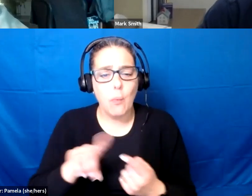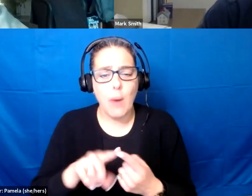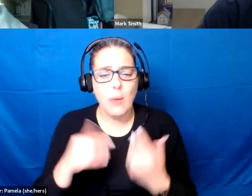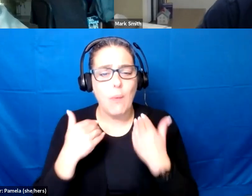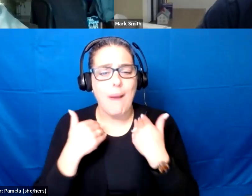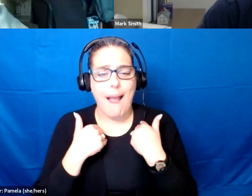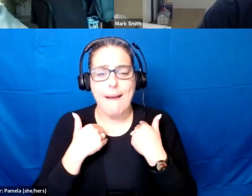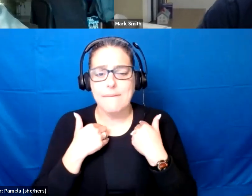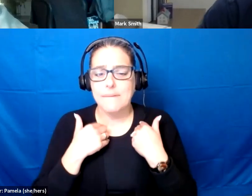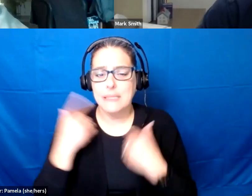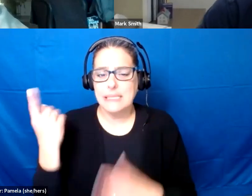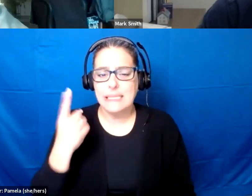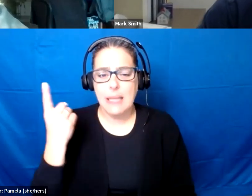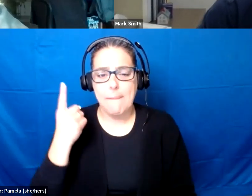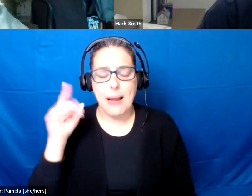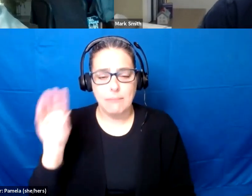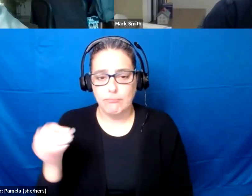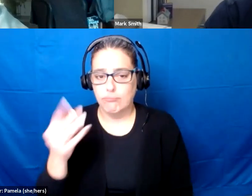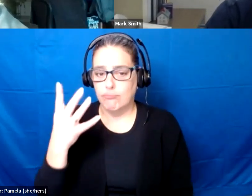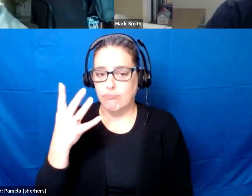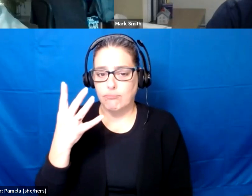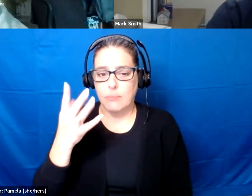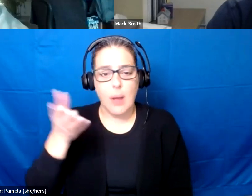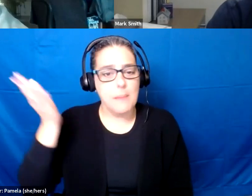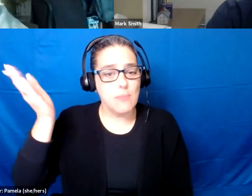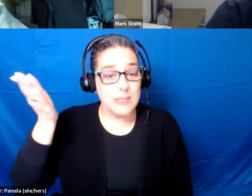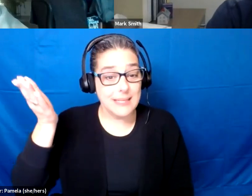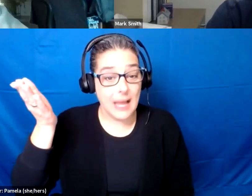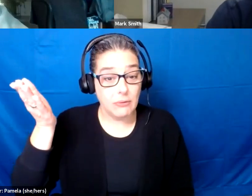there will be a bar in between the